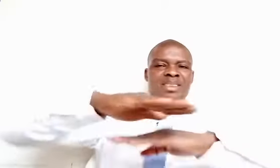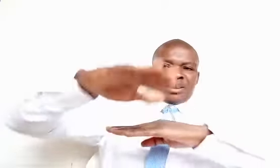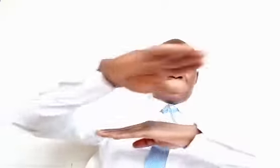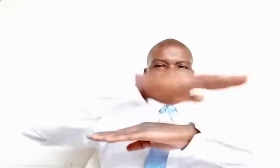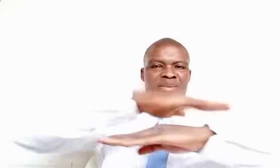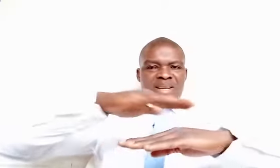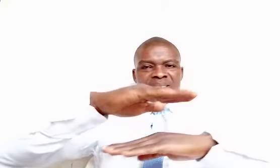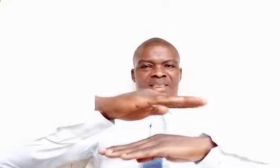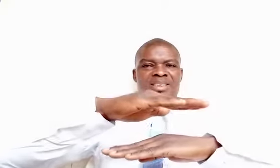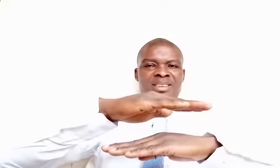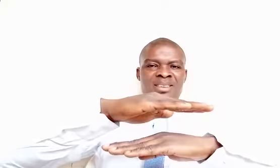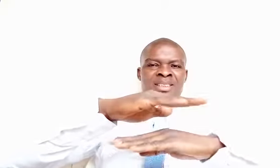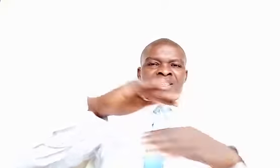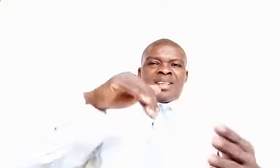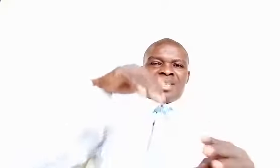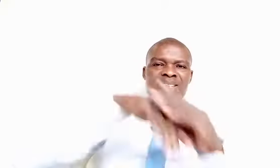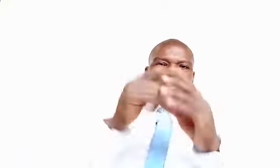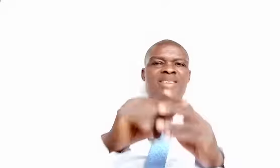the sky at night.